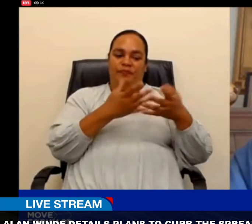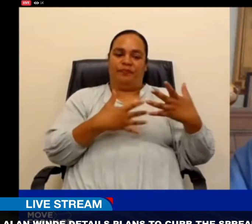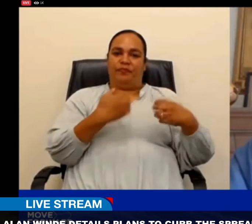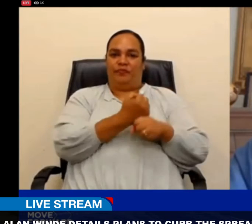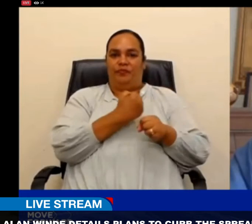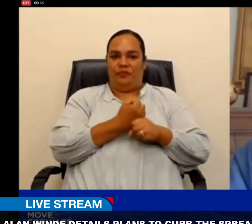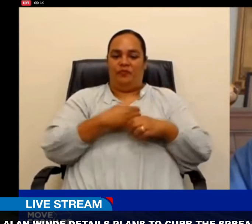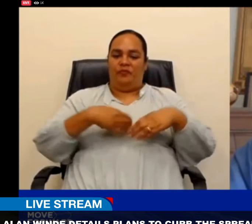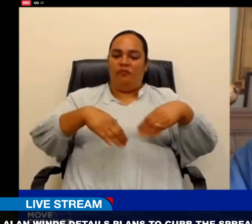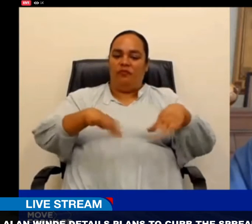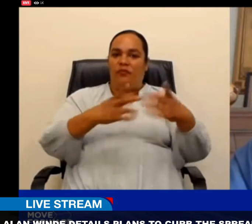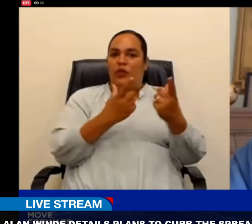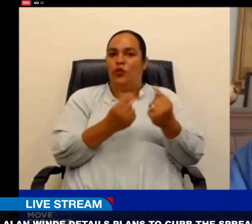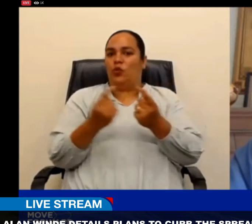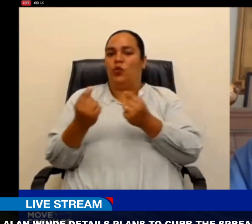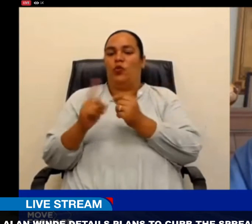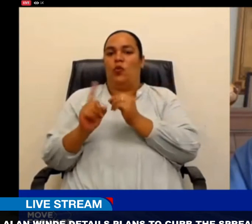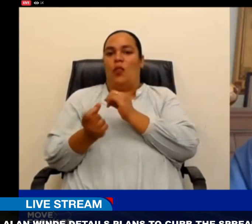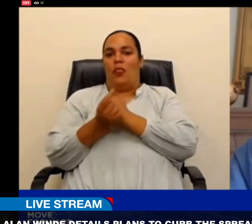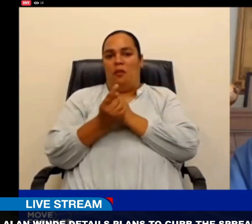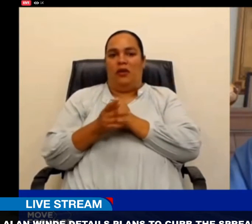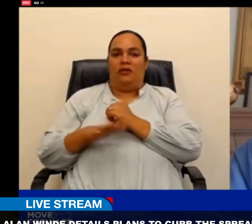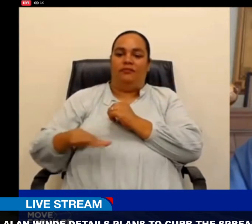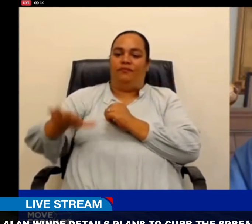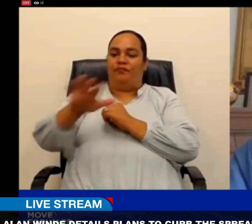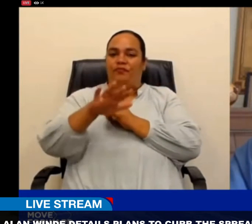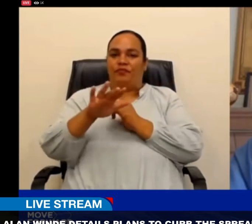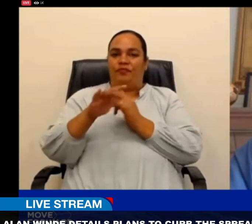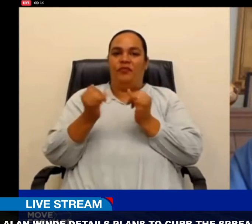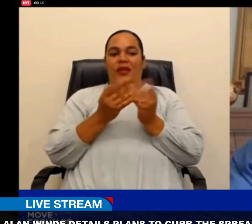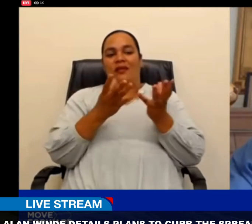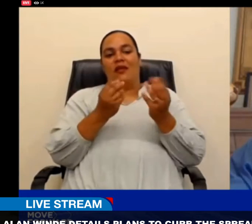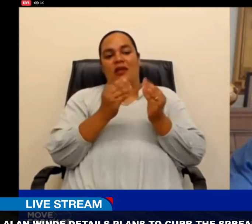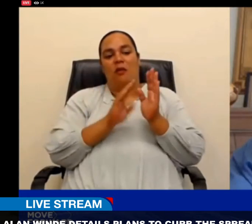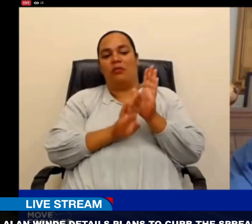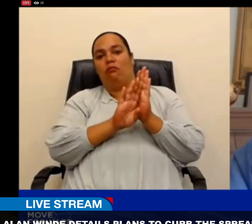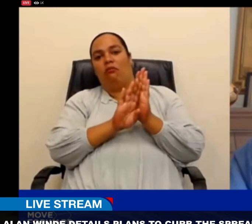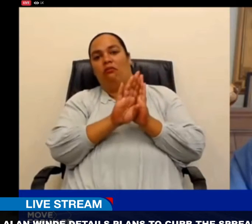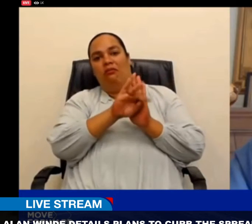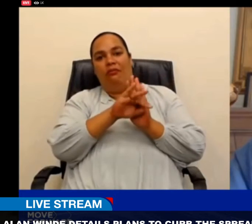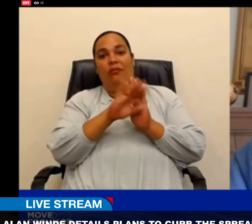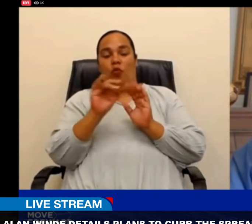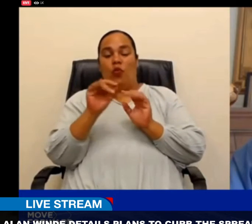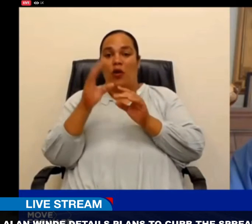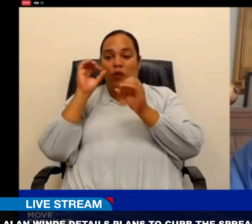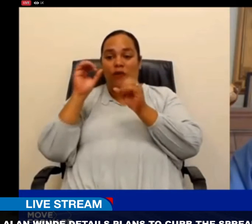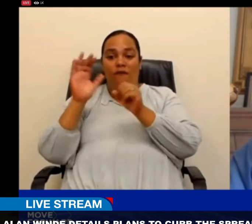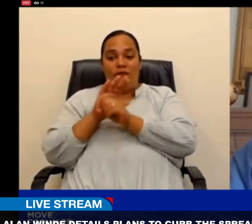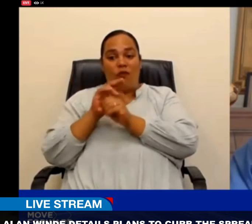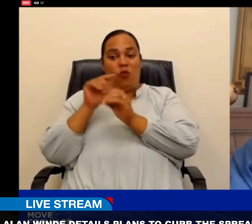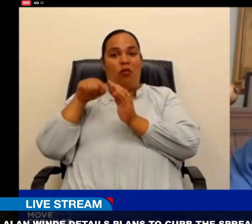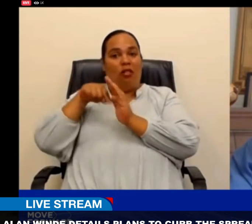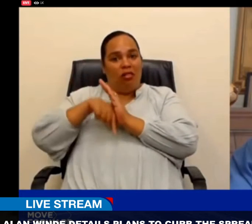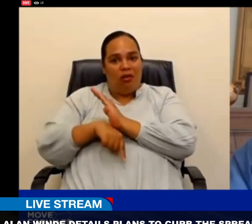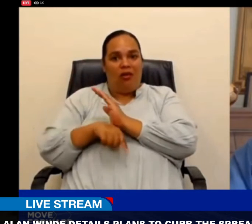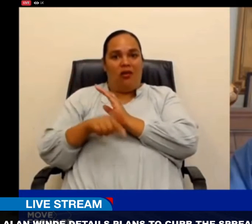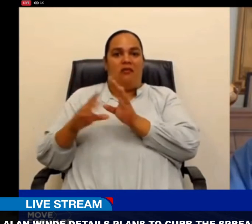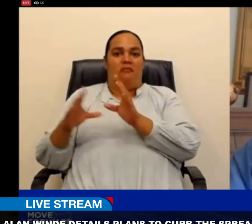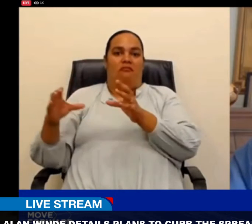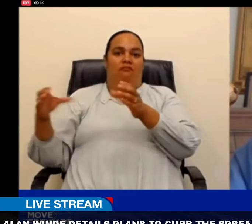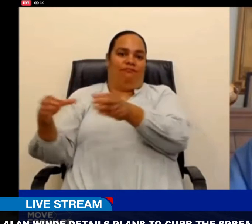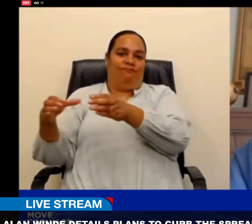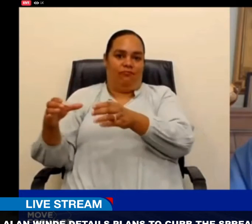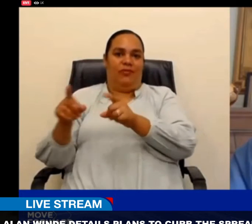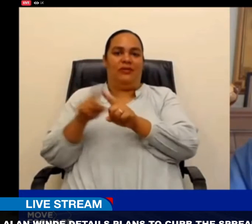and activities happening across areas where those numbers are going up, where we are zooming in with these law enforcement officials. It is about our